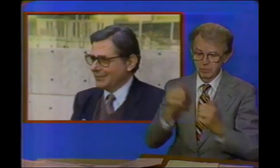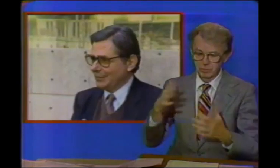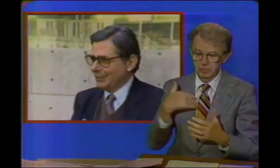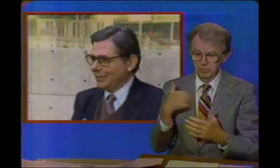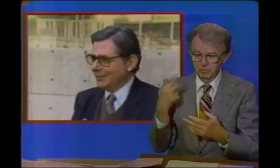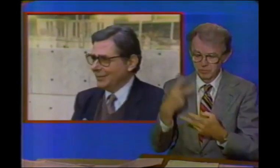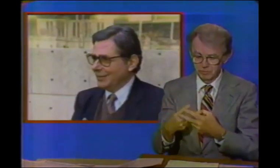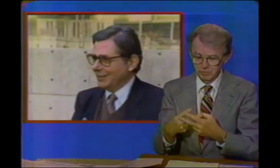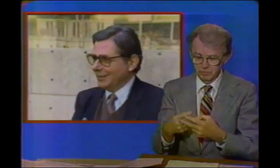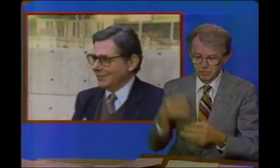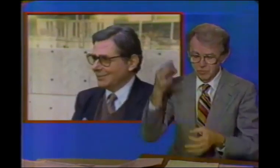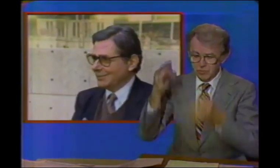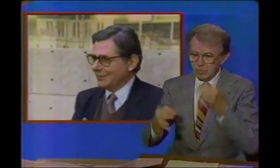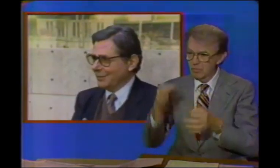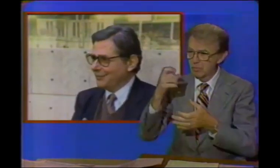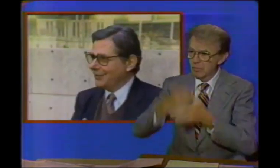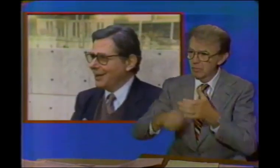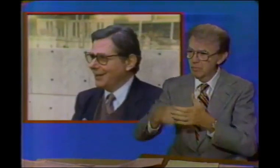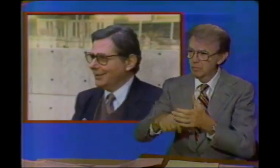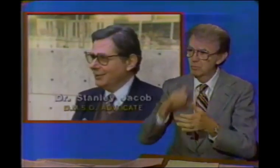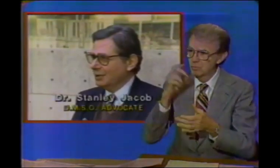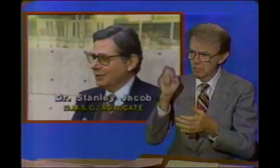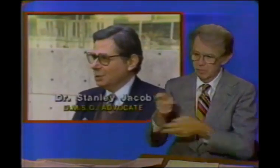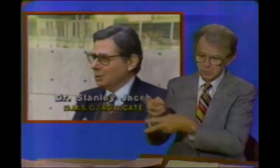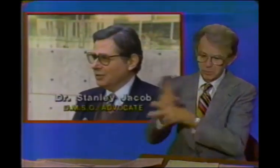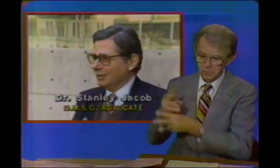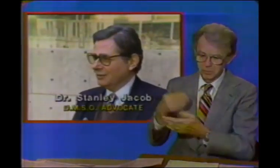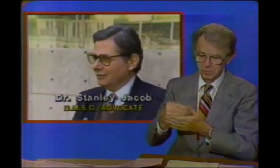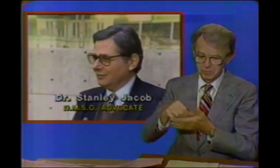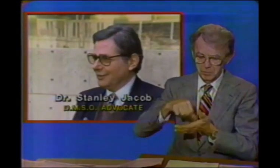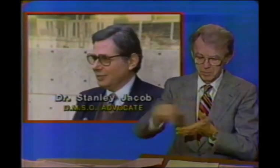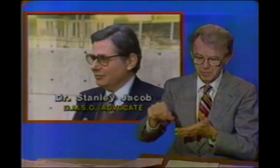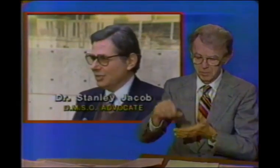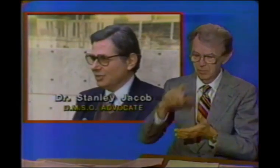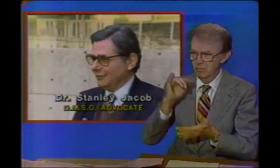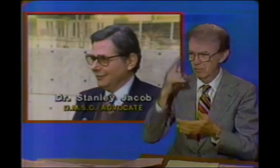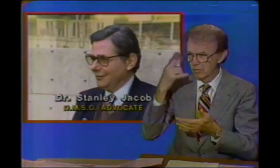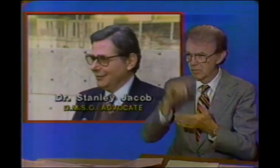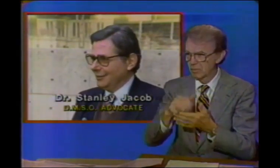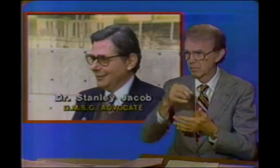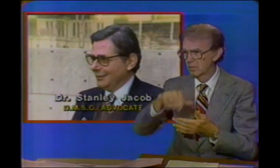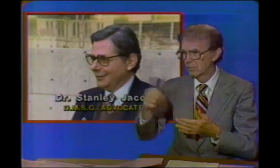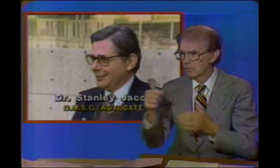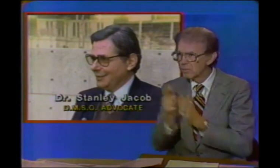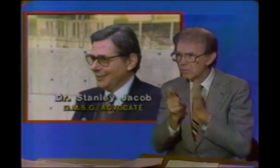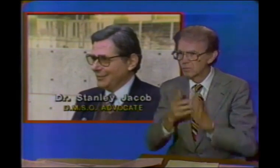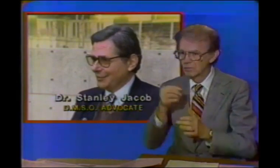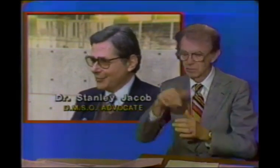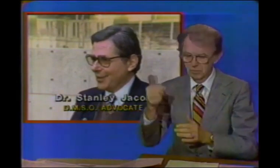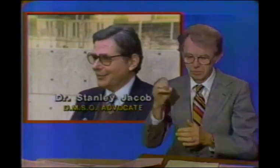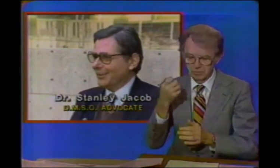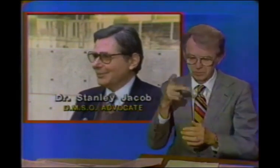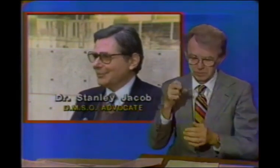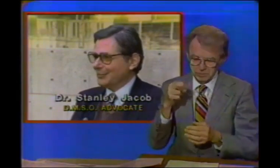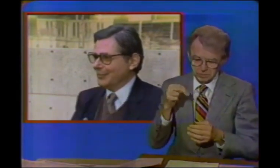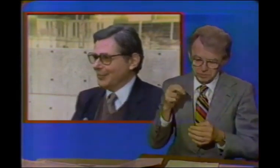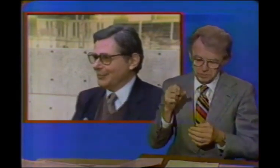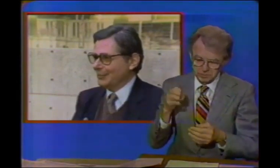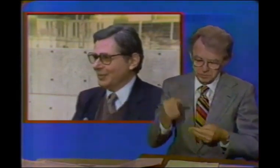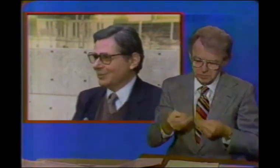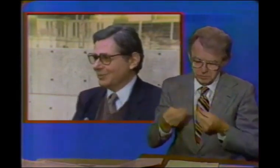generosity. Pete, is a fine without a conviction. I mean, the trial costs